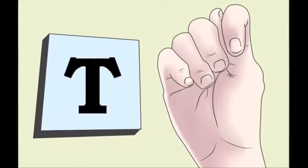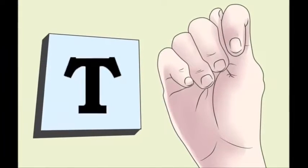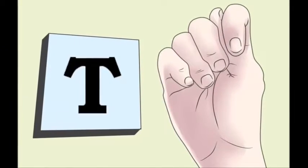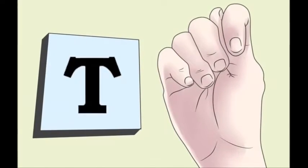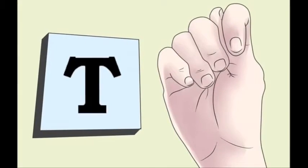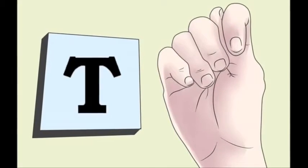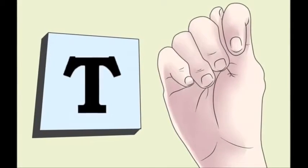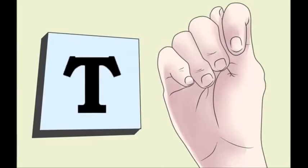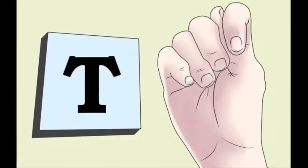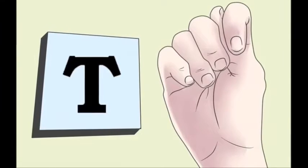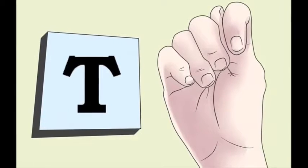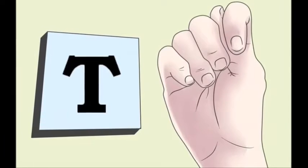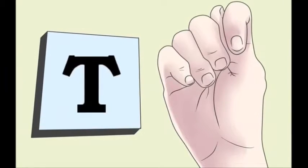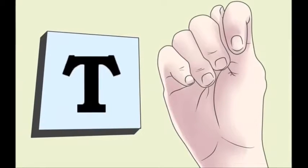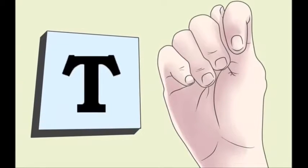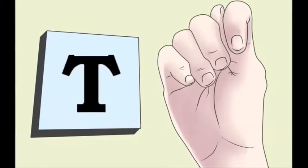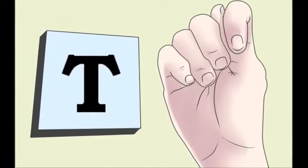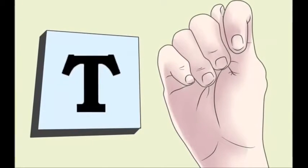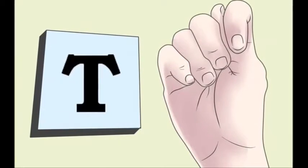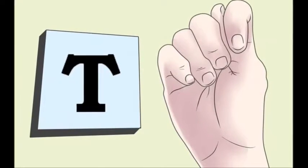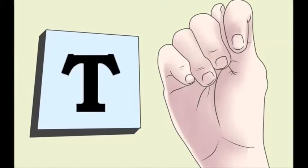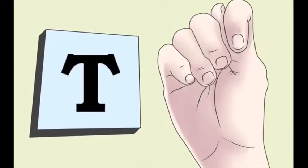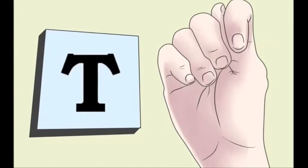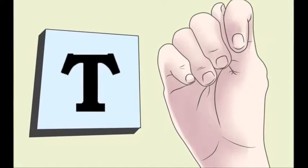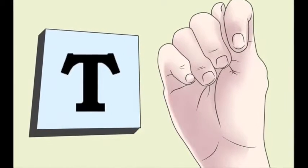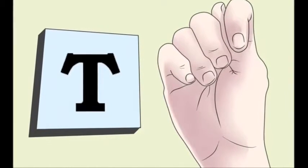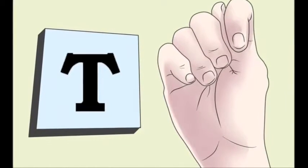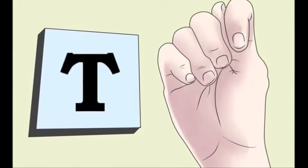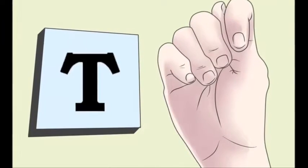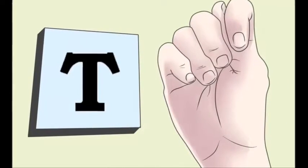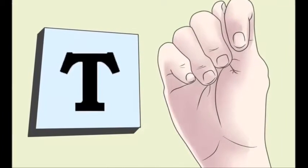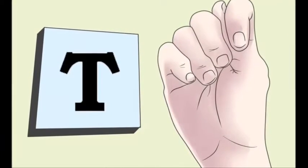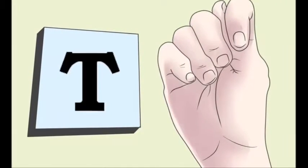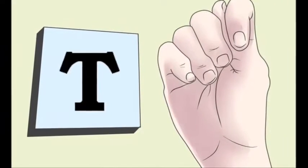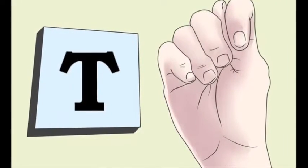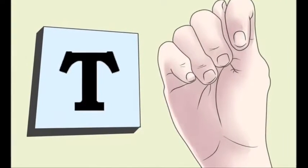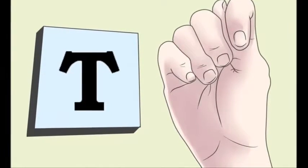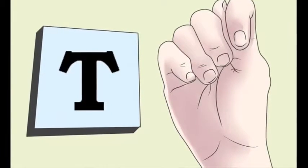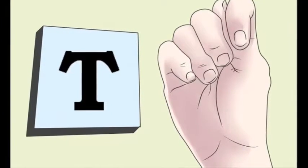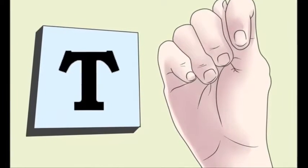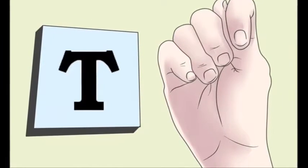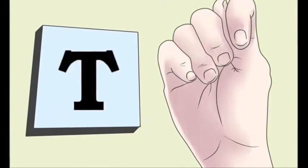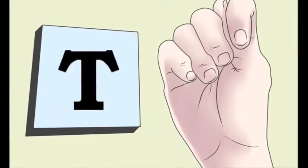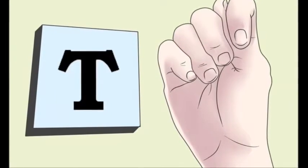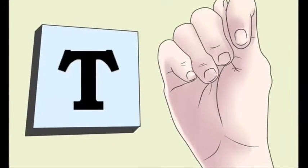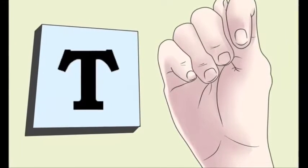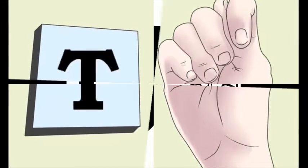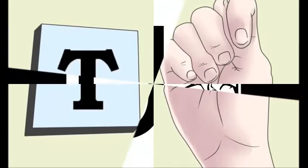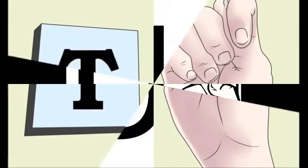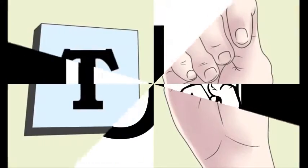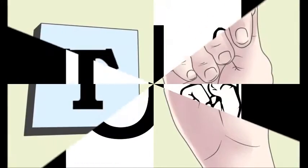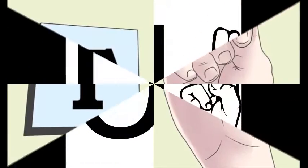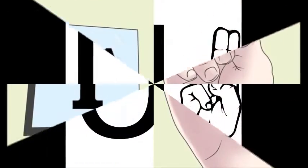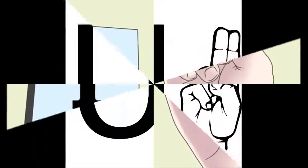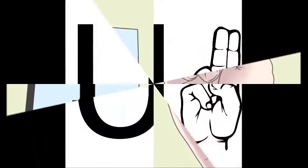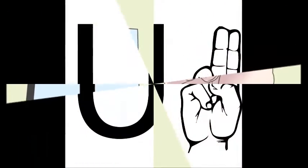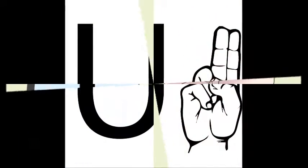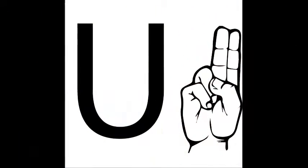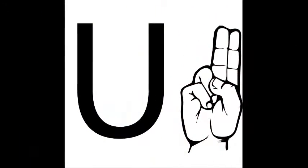When finger spelling en acronym, move LT in a small circle to let reader know that should no buried GTA on